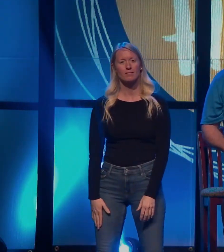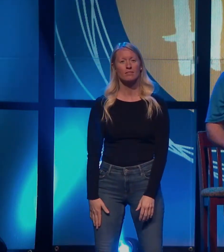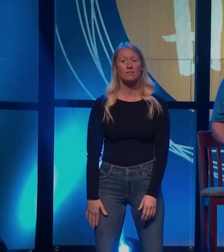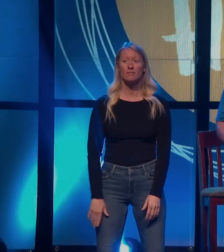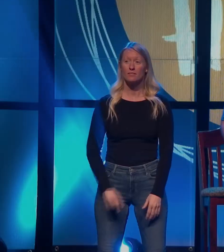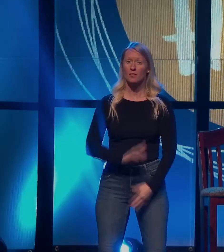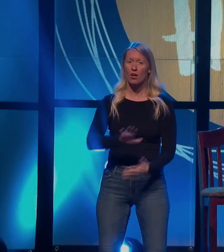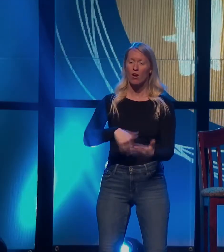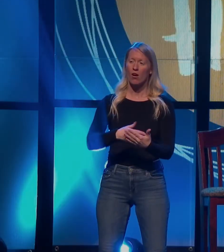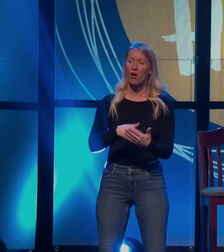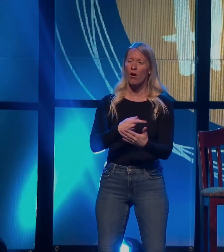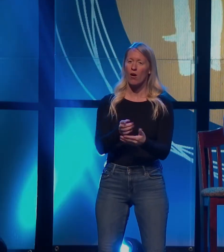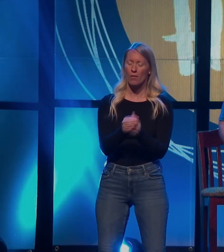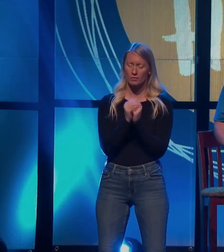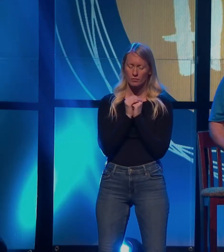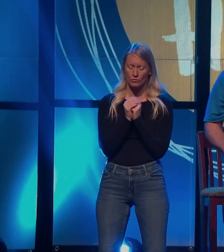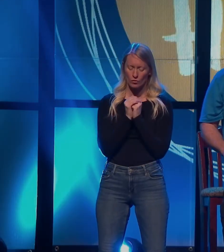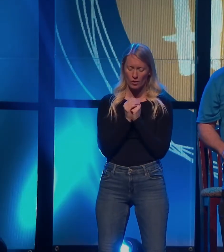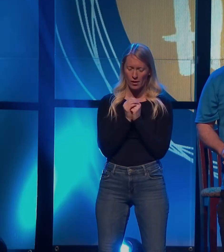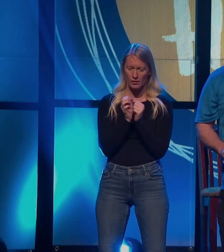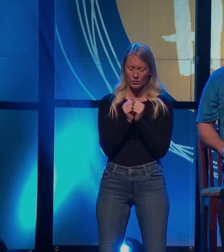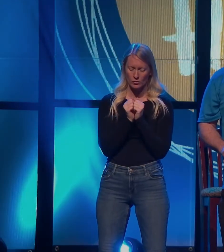Would you all pray with me?